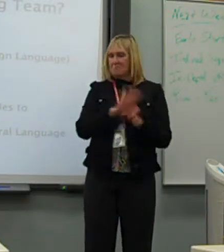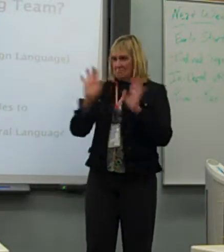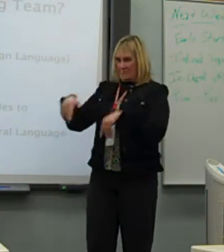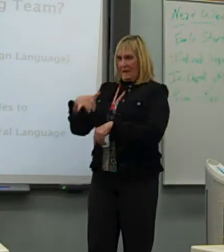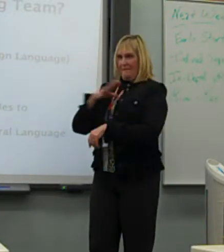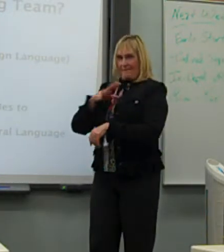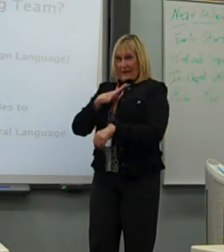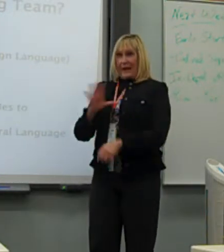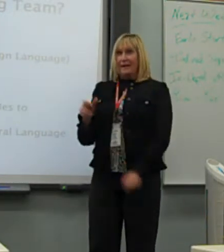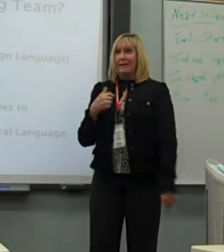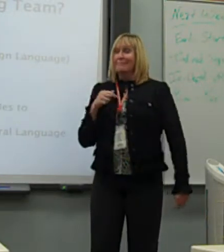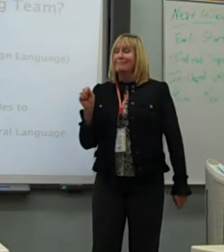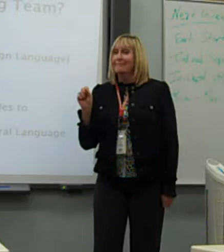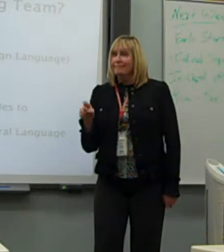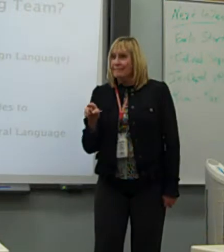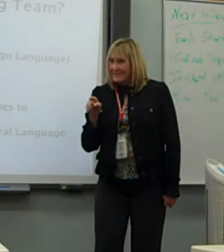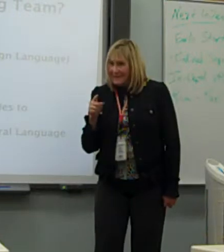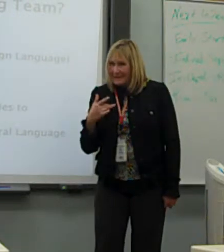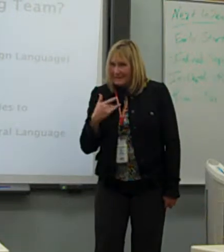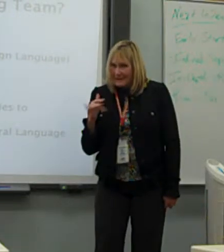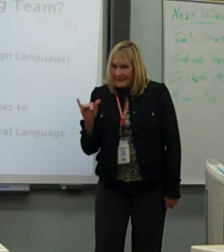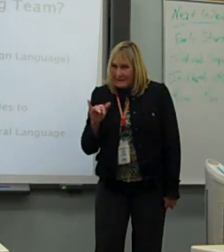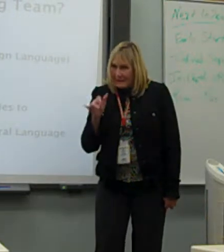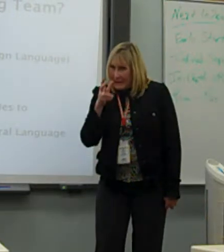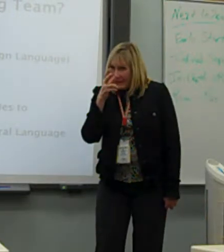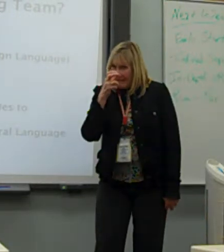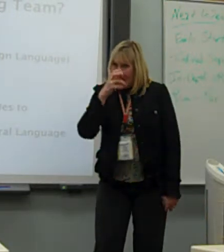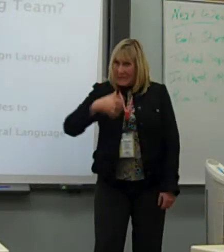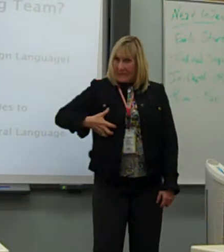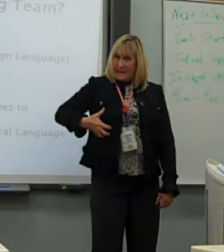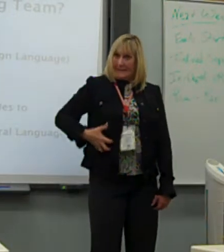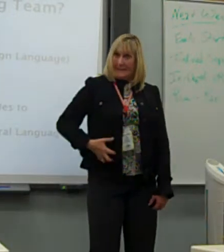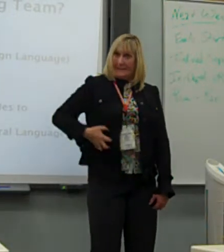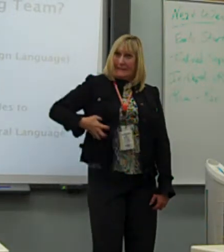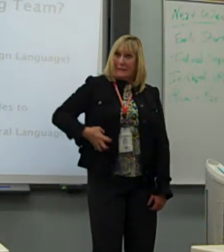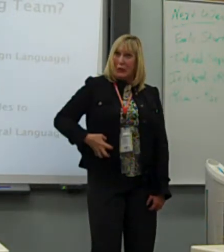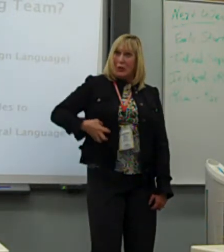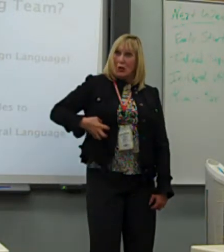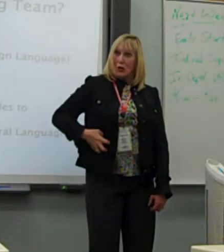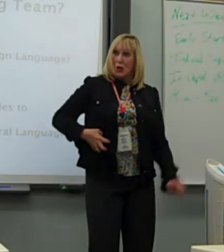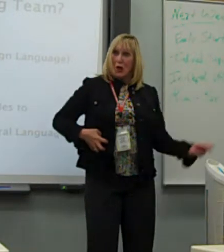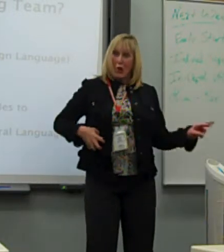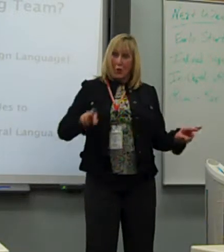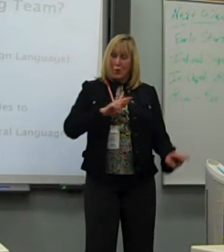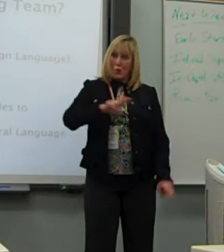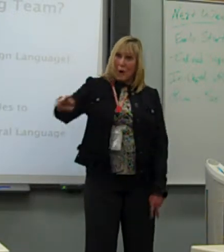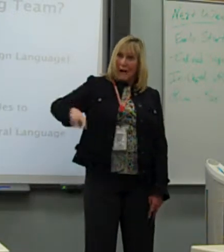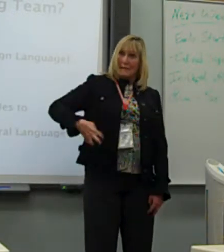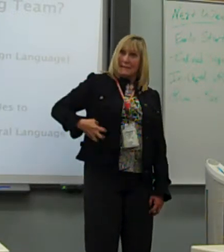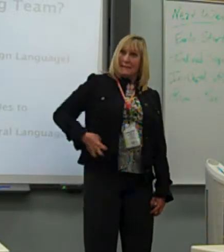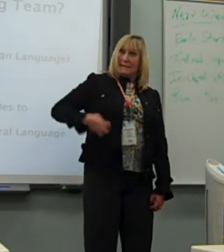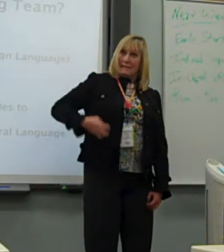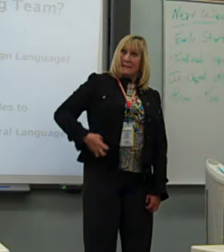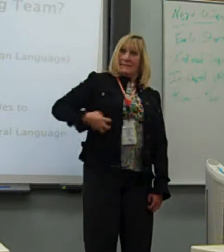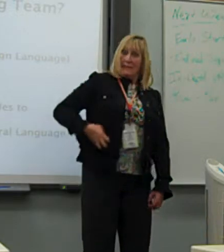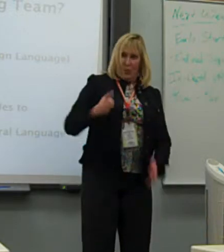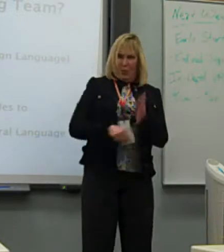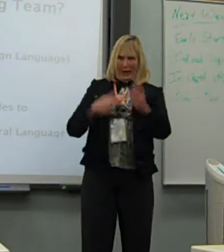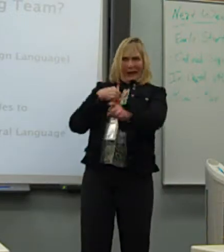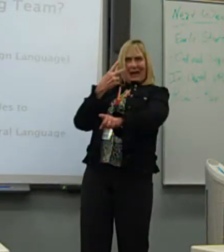It was a team environment, so, I asked if we could ask again about the scratching. Maybe a little bit